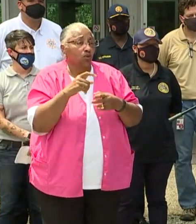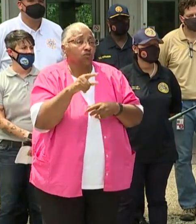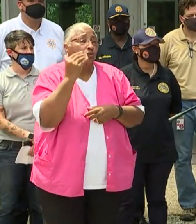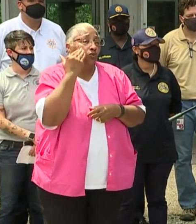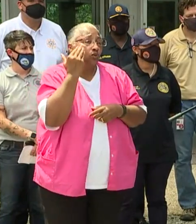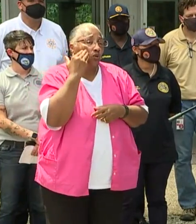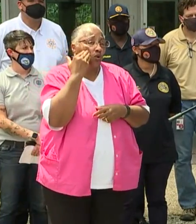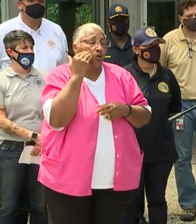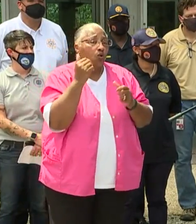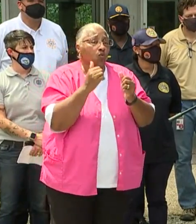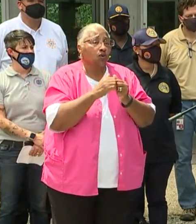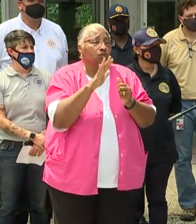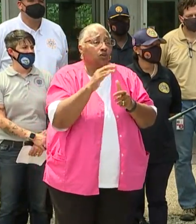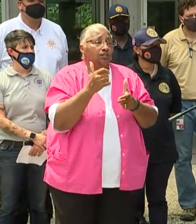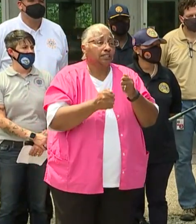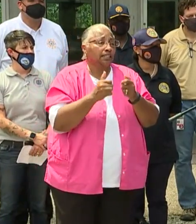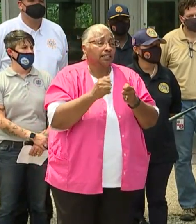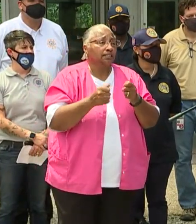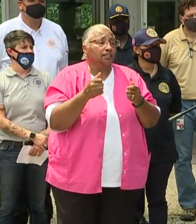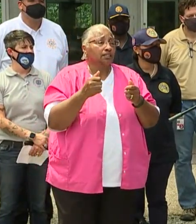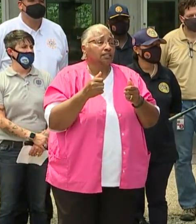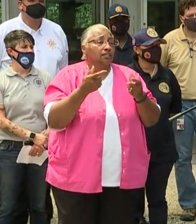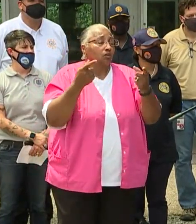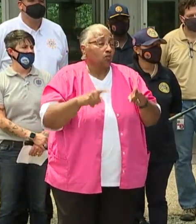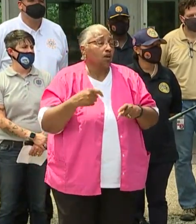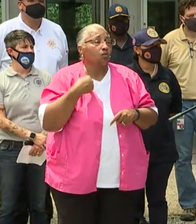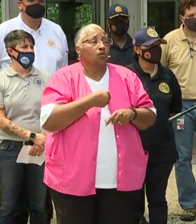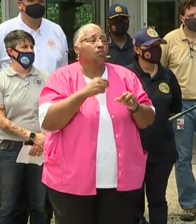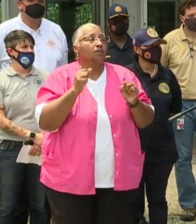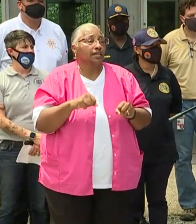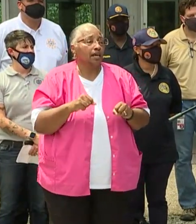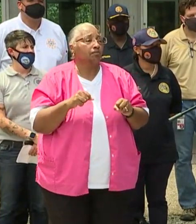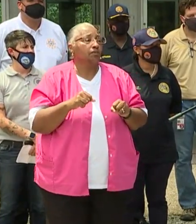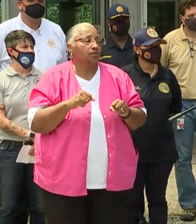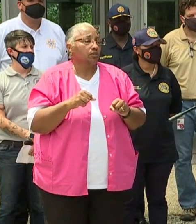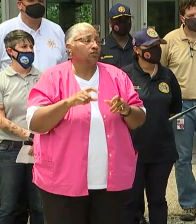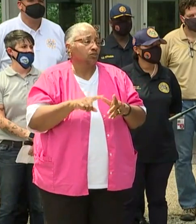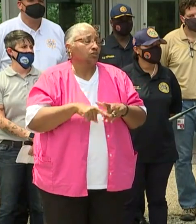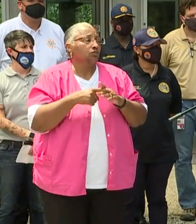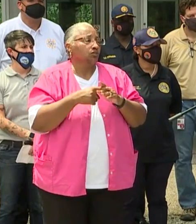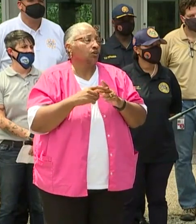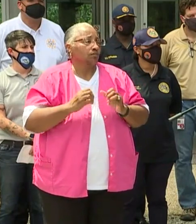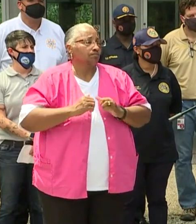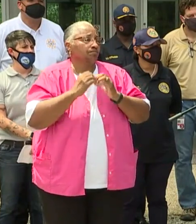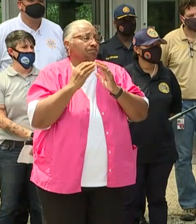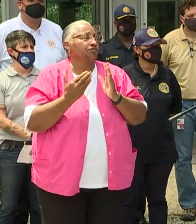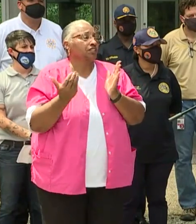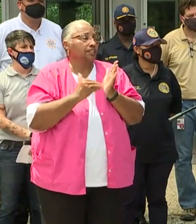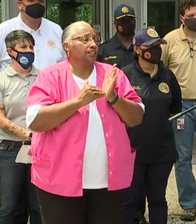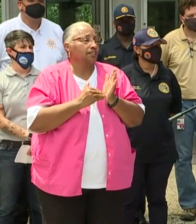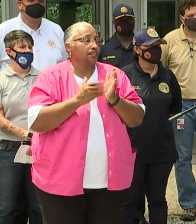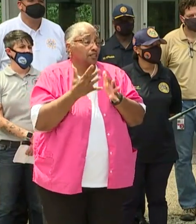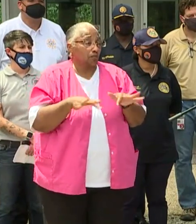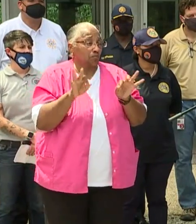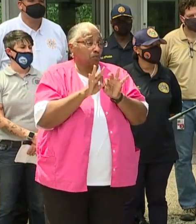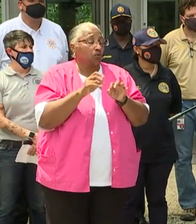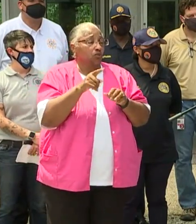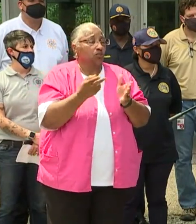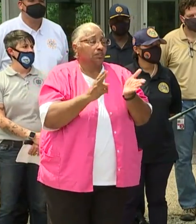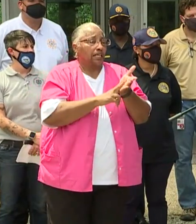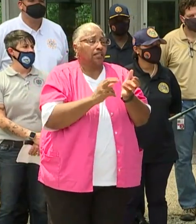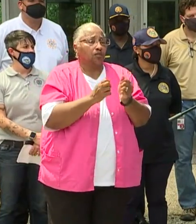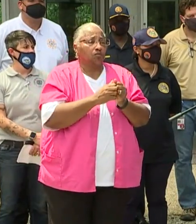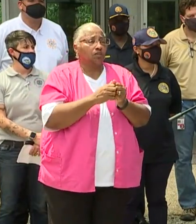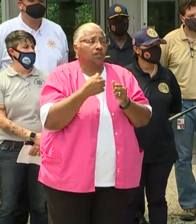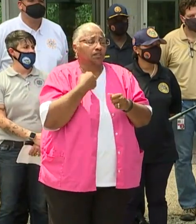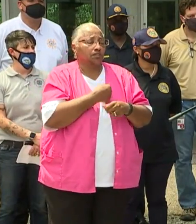by text when we'll be able to restore power to your residents. So it's important that you do that. I guess the